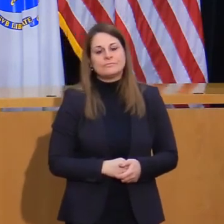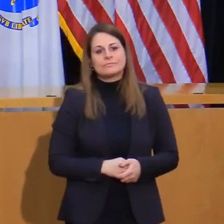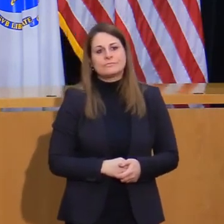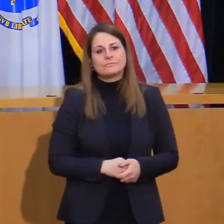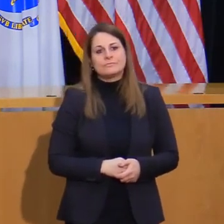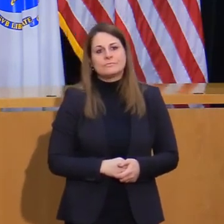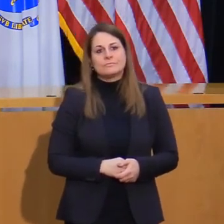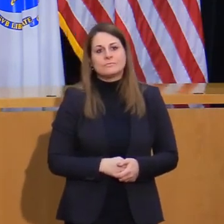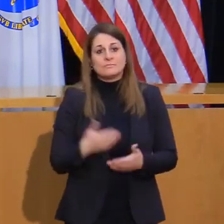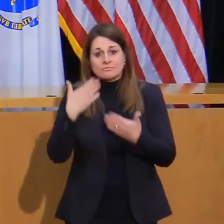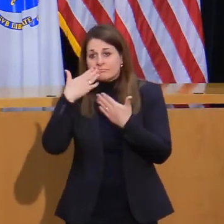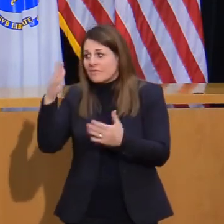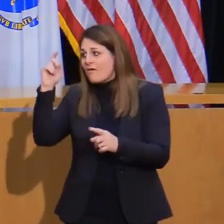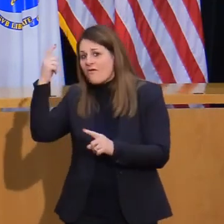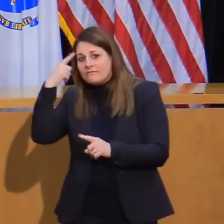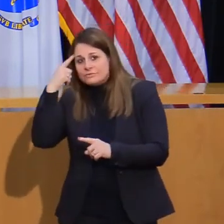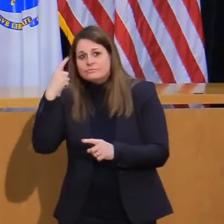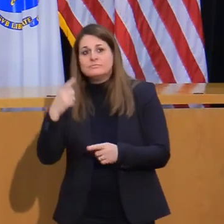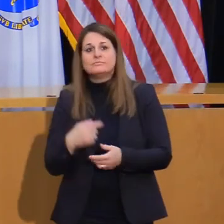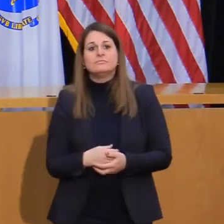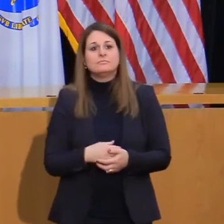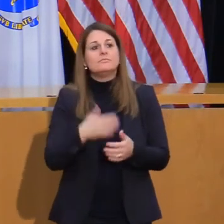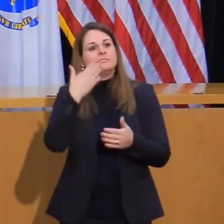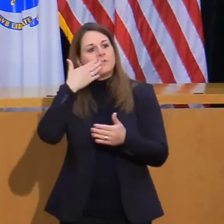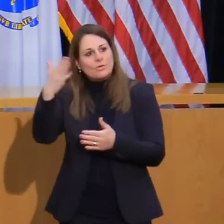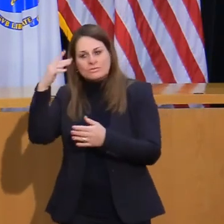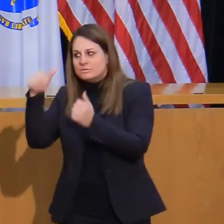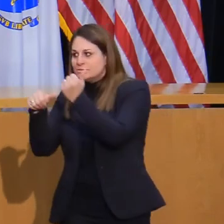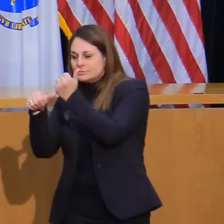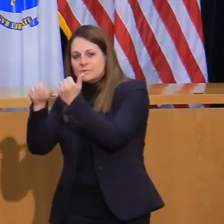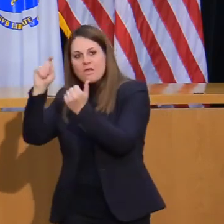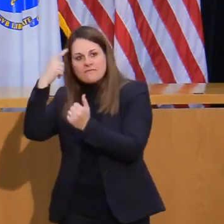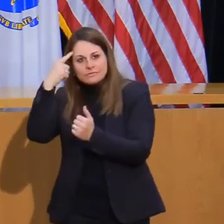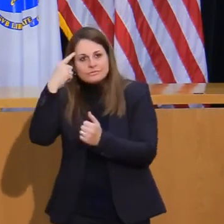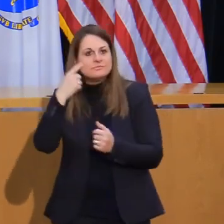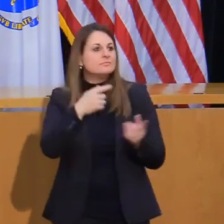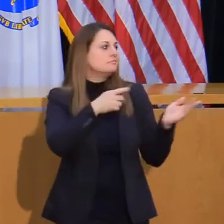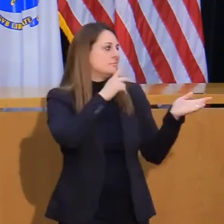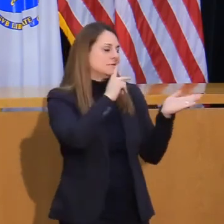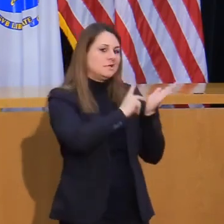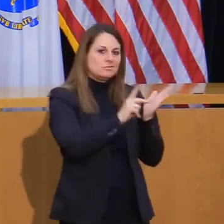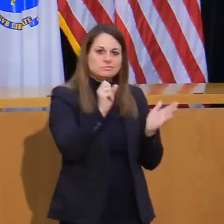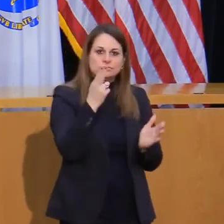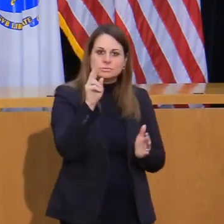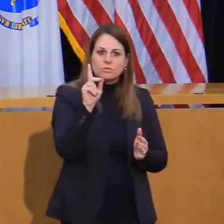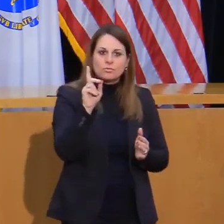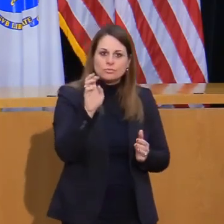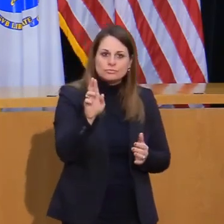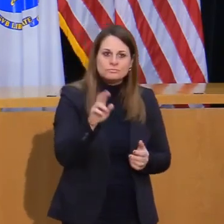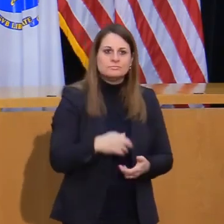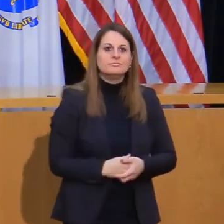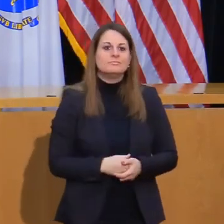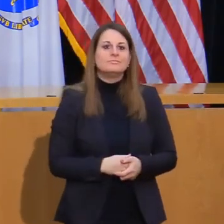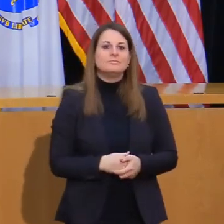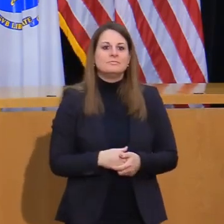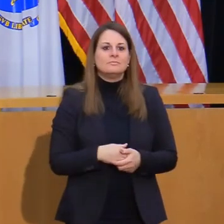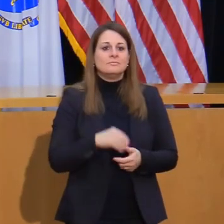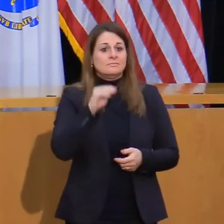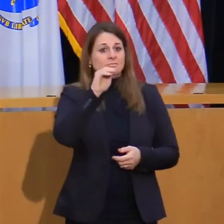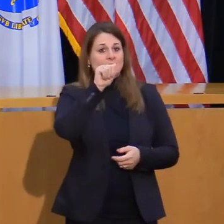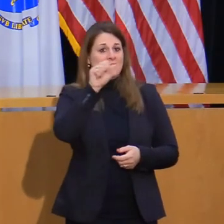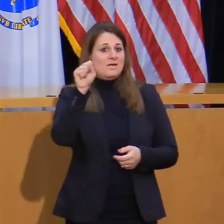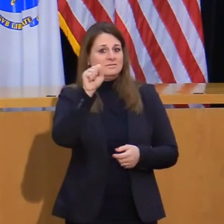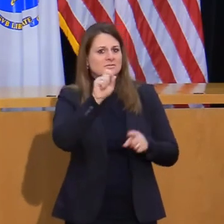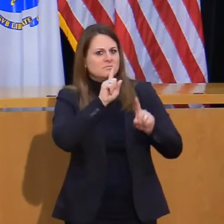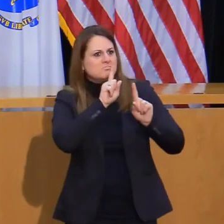Thank you, Governor Baker, Lieutenant Governor Polito, Secretary Sudders, and everyone at the COVID Command Center for your partnership in